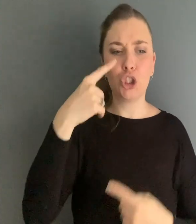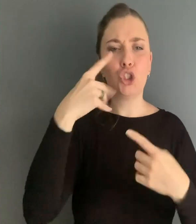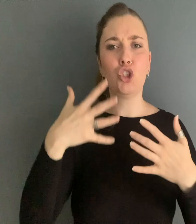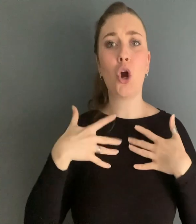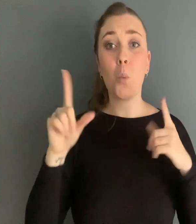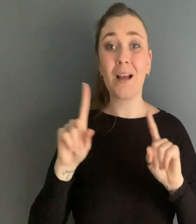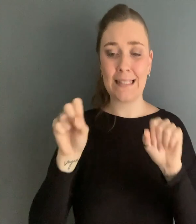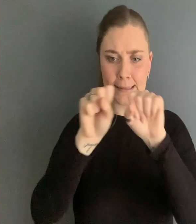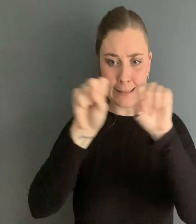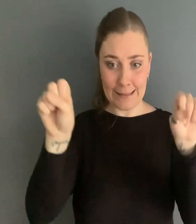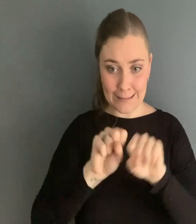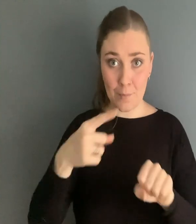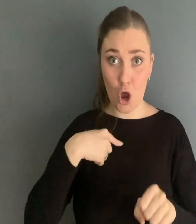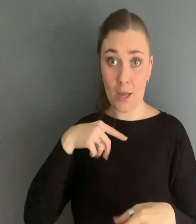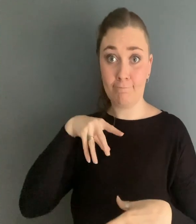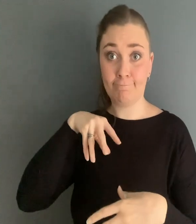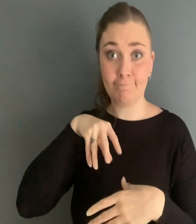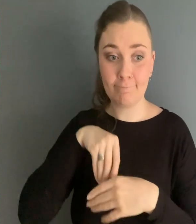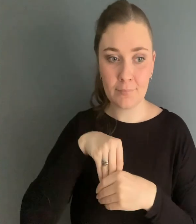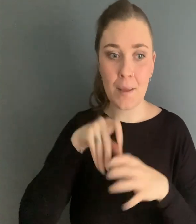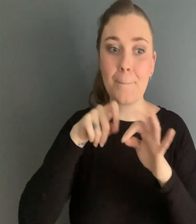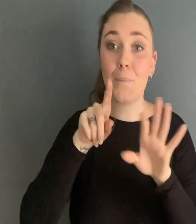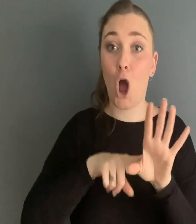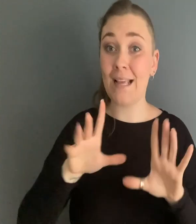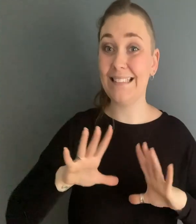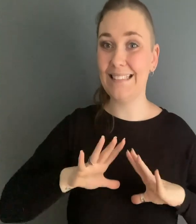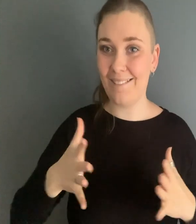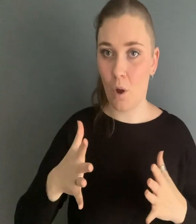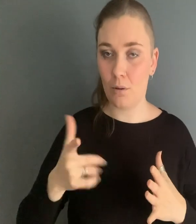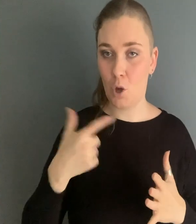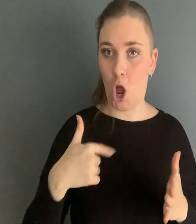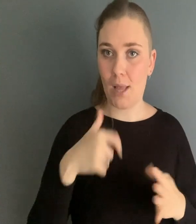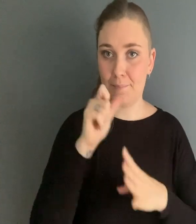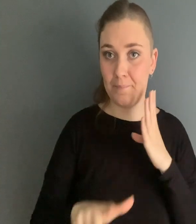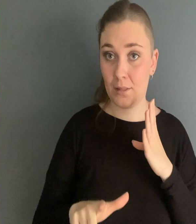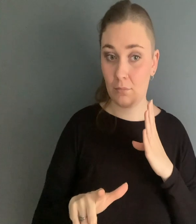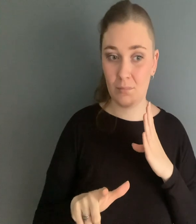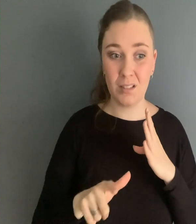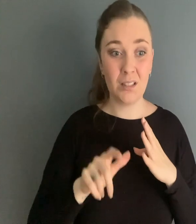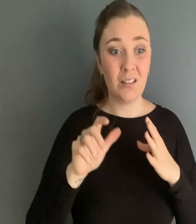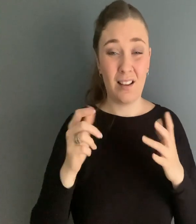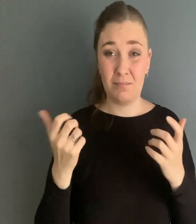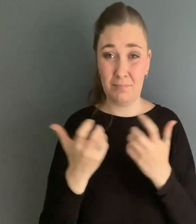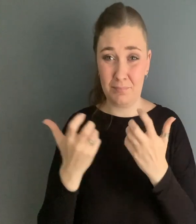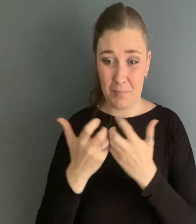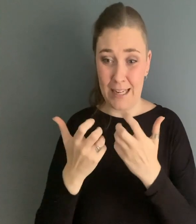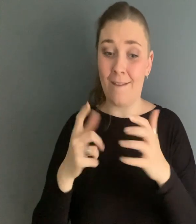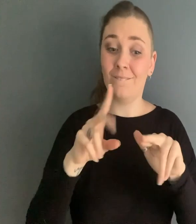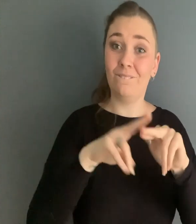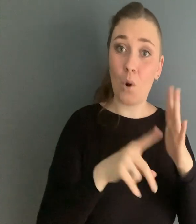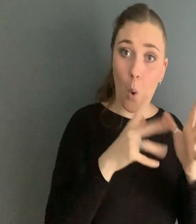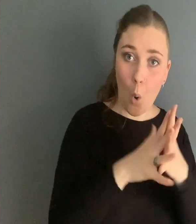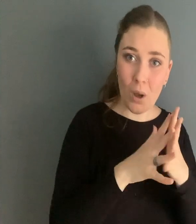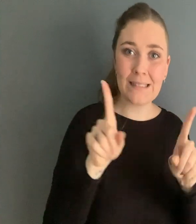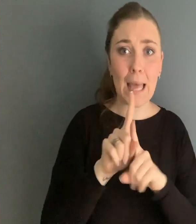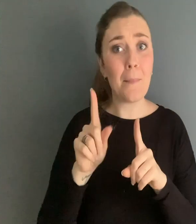me that the system I was in, by default of being disables, had just as many flaws as it did merit.